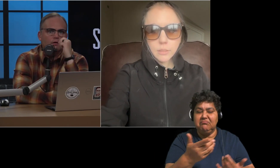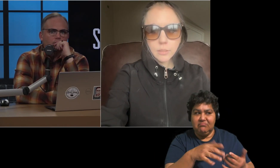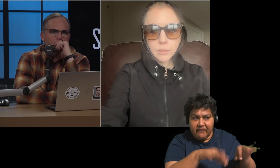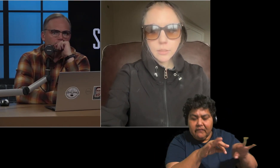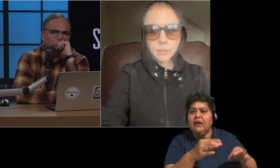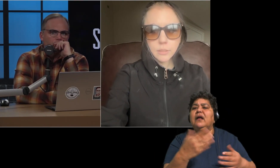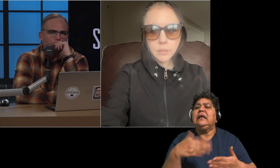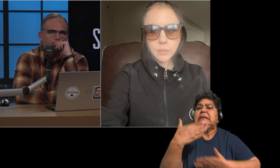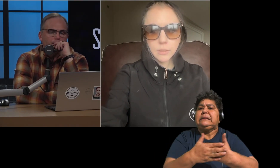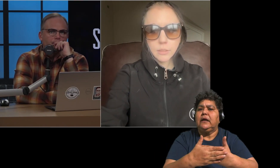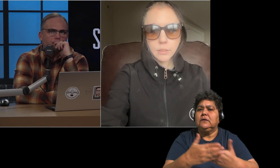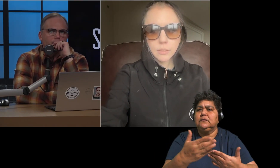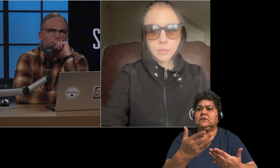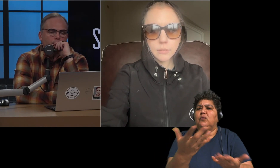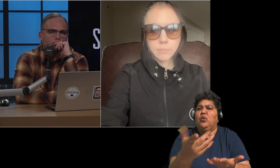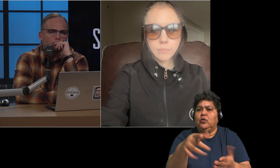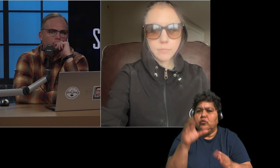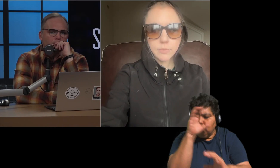looking for?